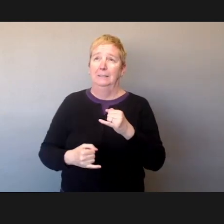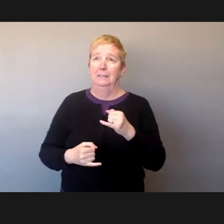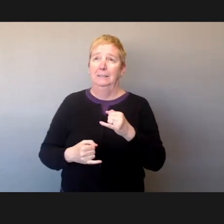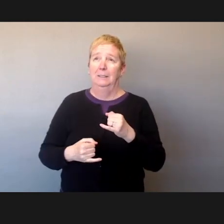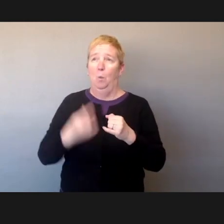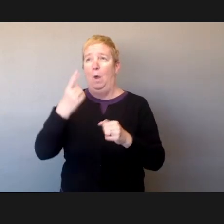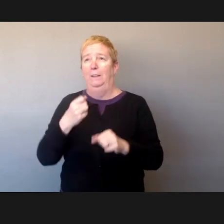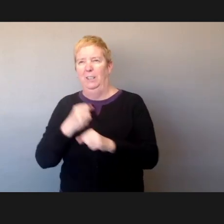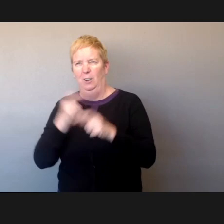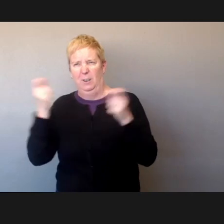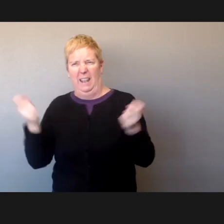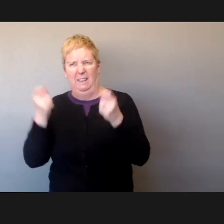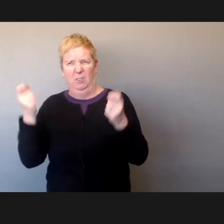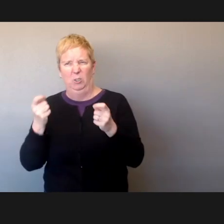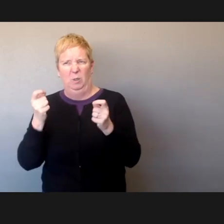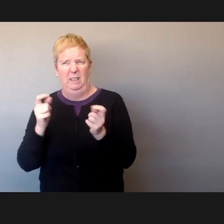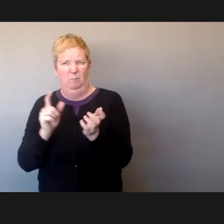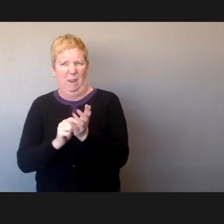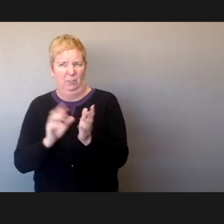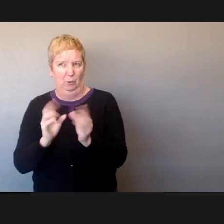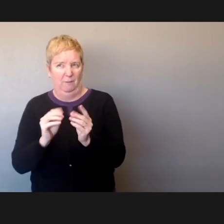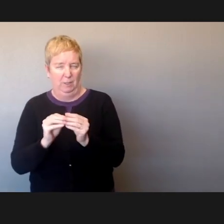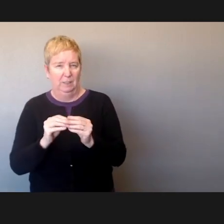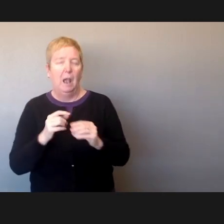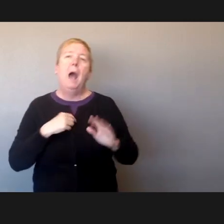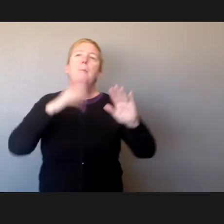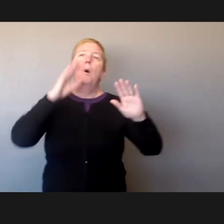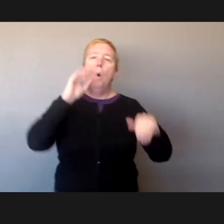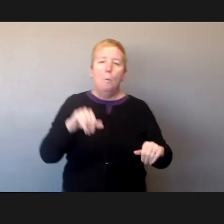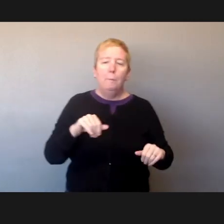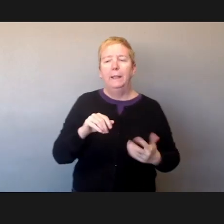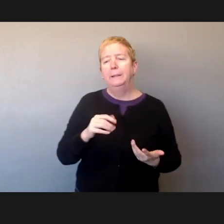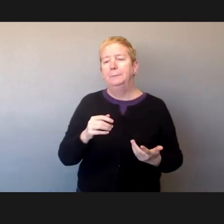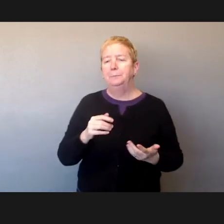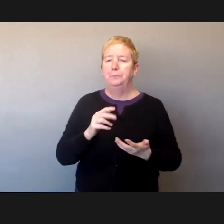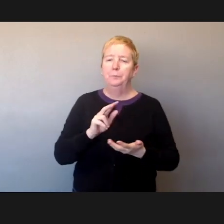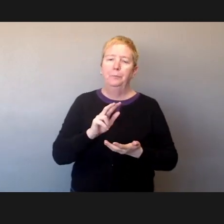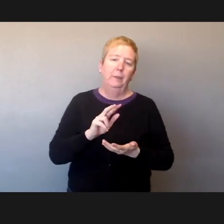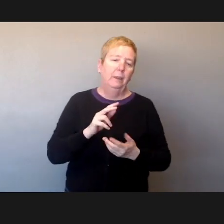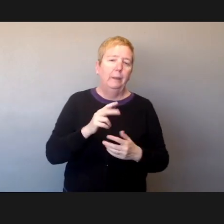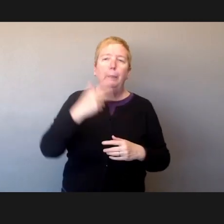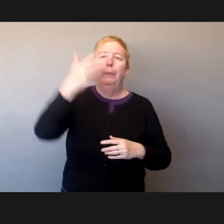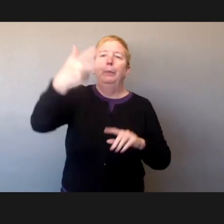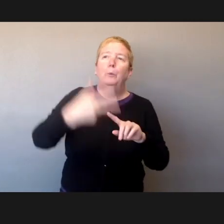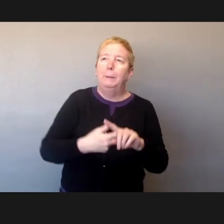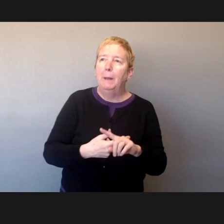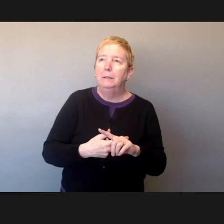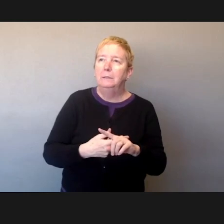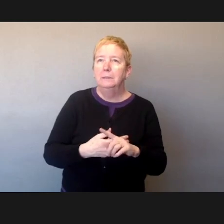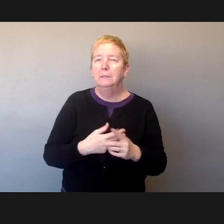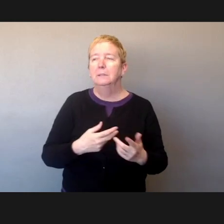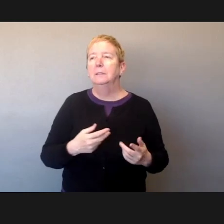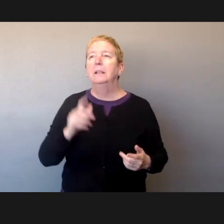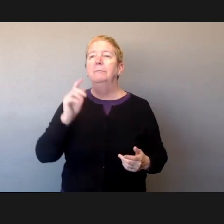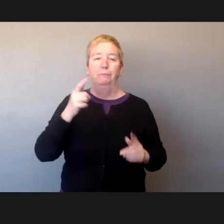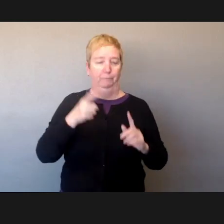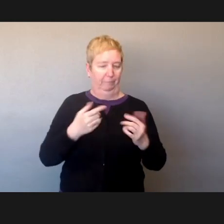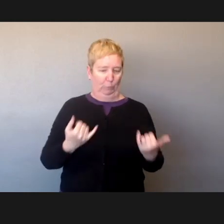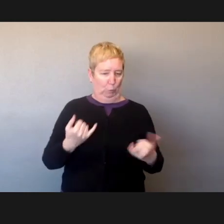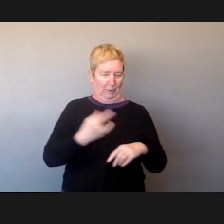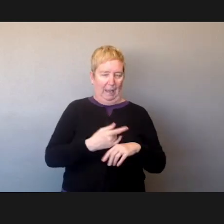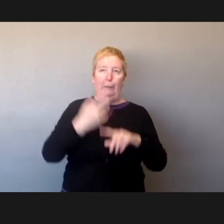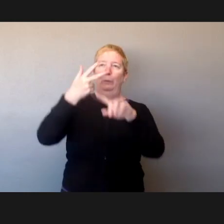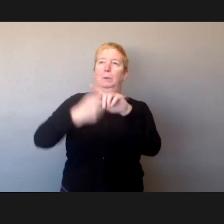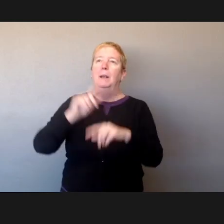anniversary. Hopefully this 3 months from now will look like the end of that influenza pandemic of 2019 without a